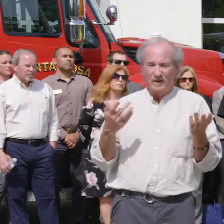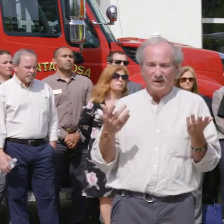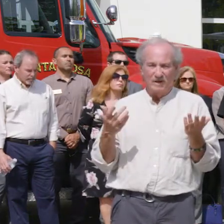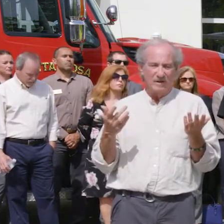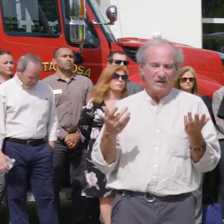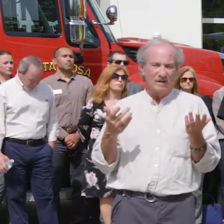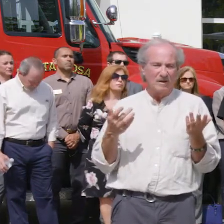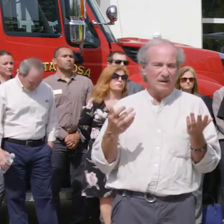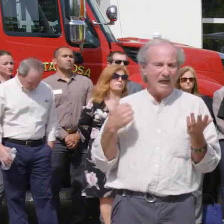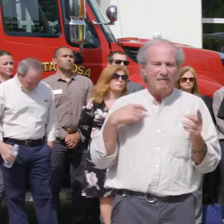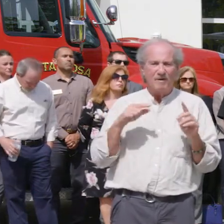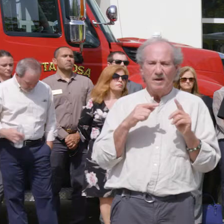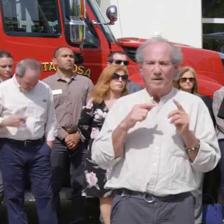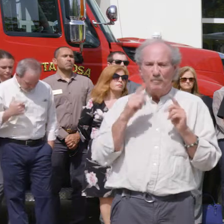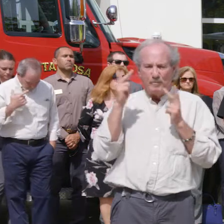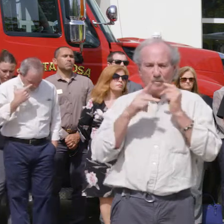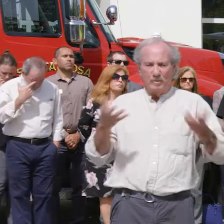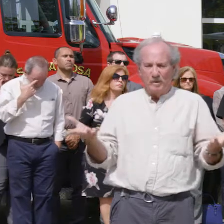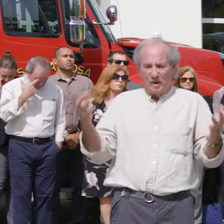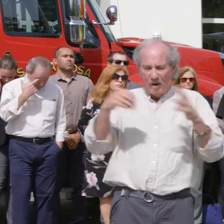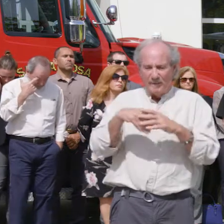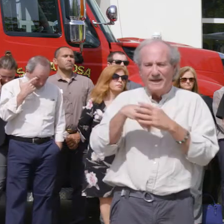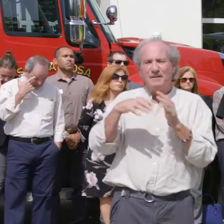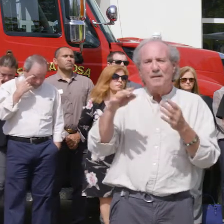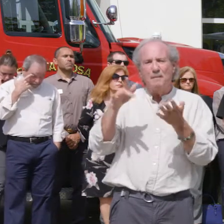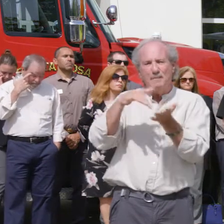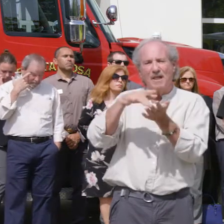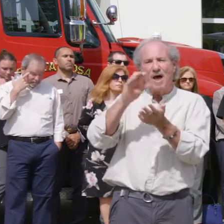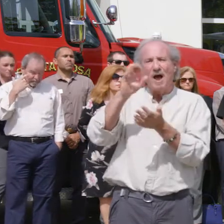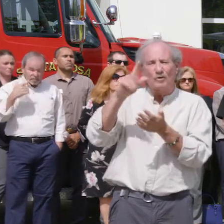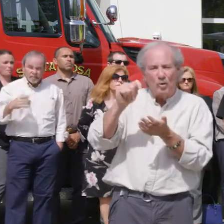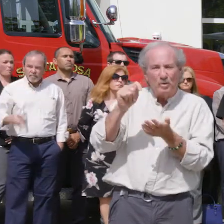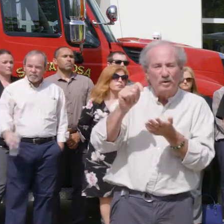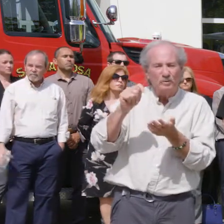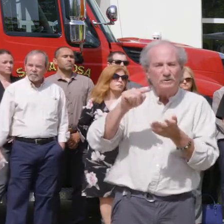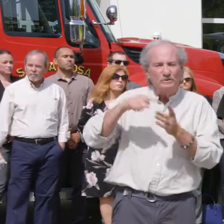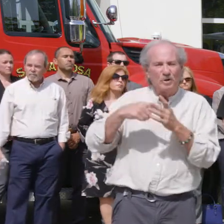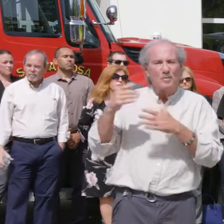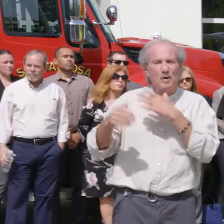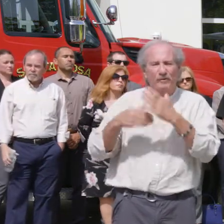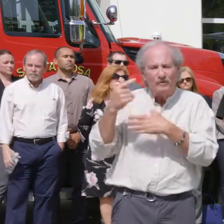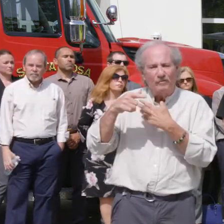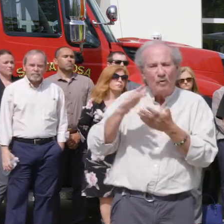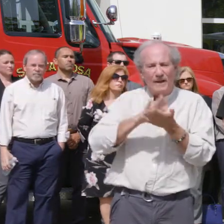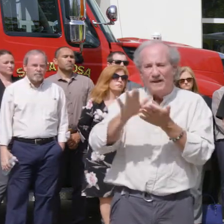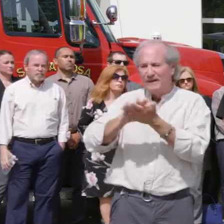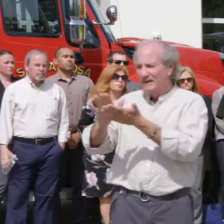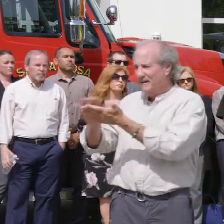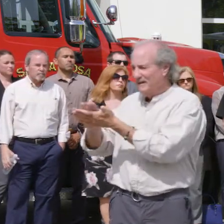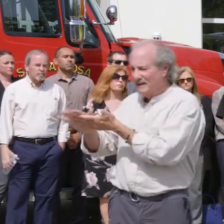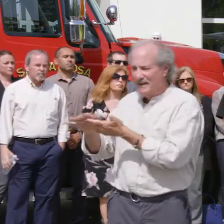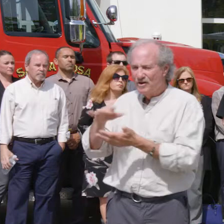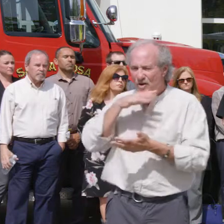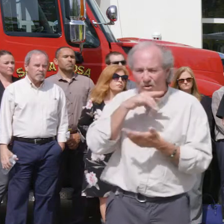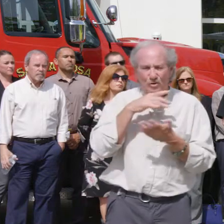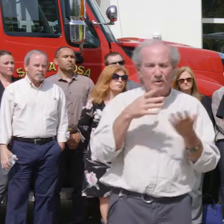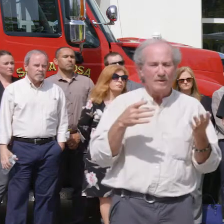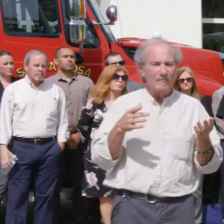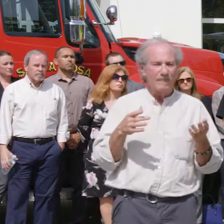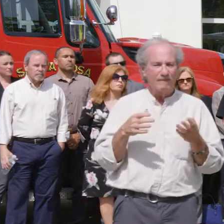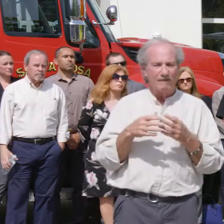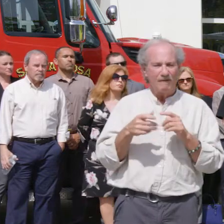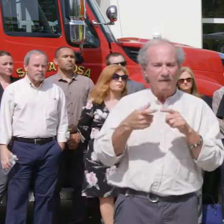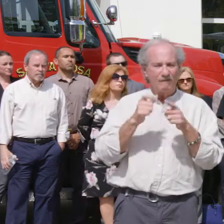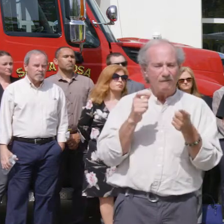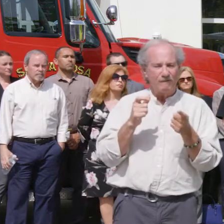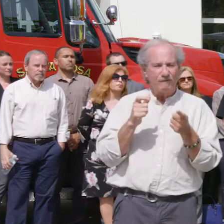We got boots on the ground in mid-October, and we began the process of removing household hazardous waste